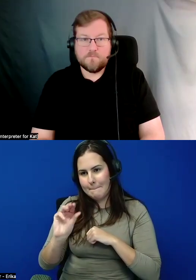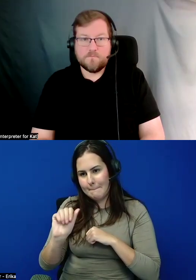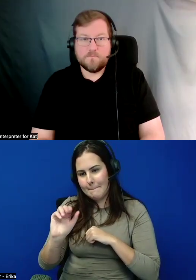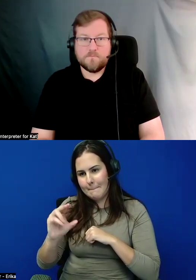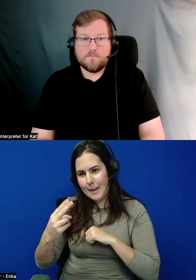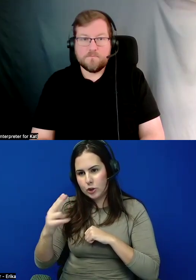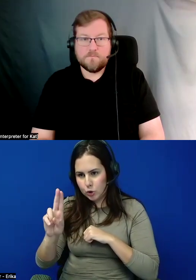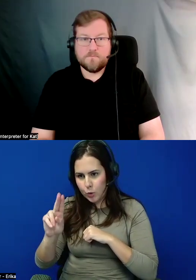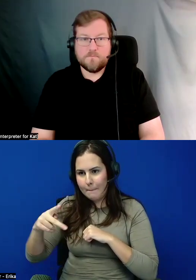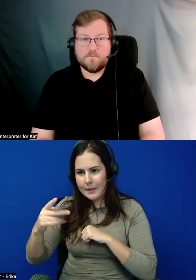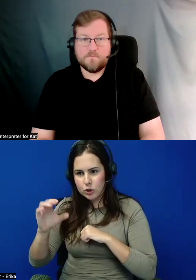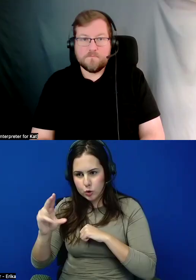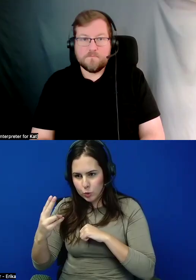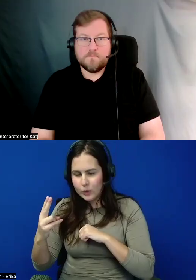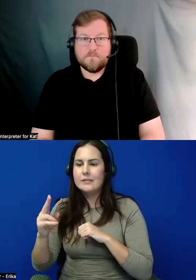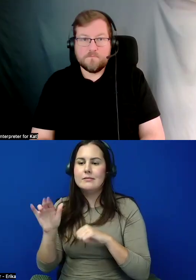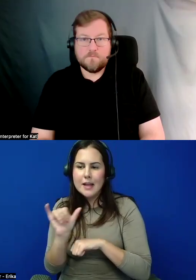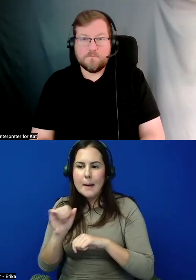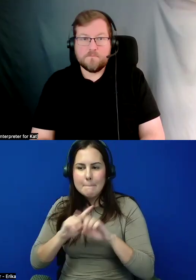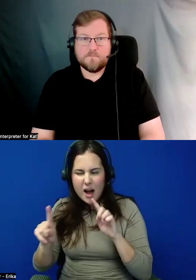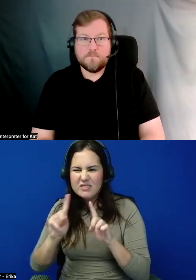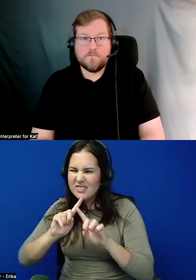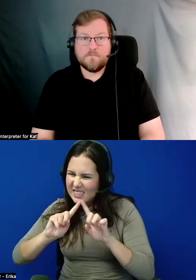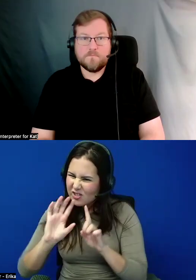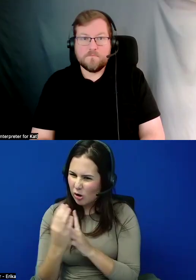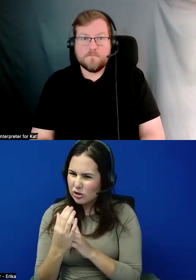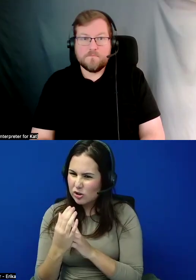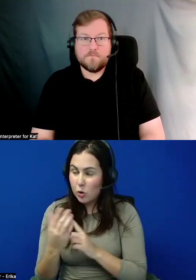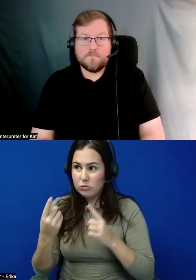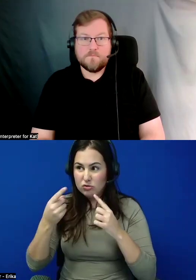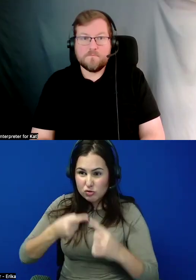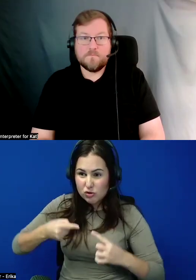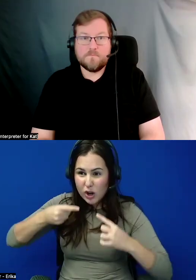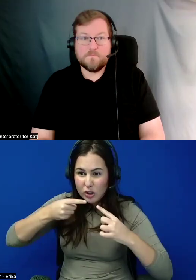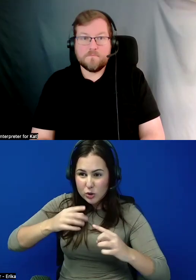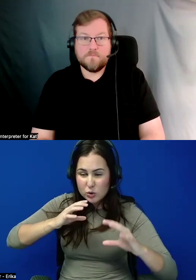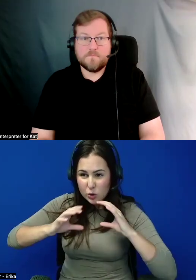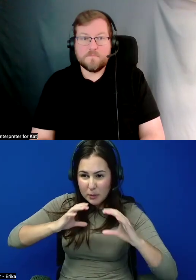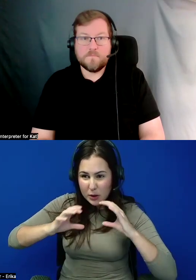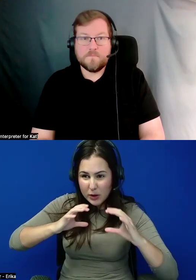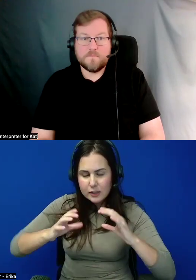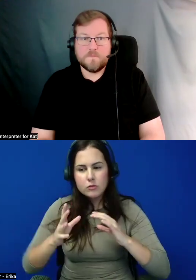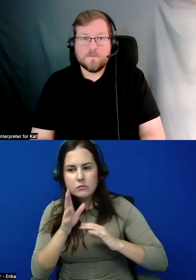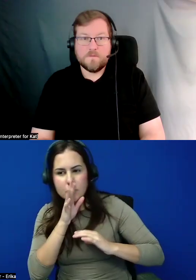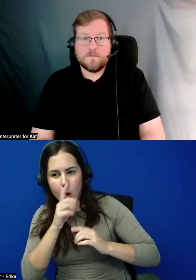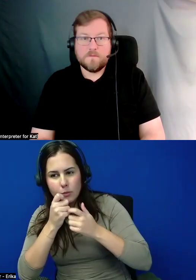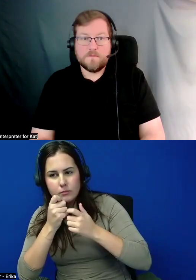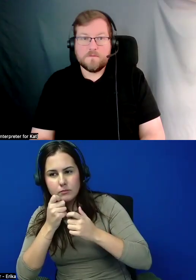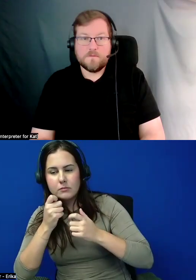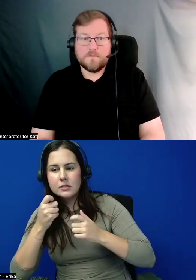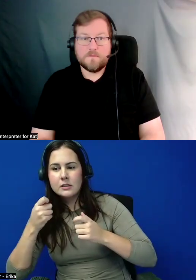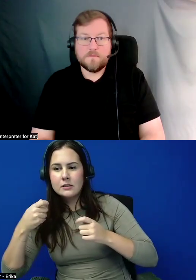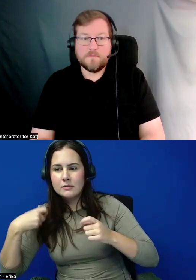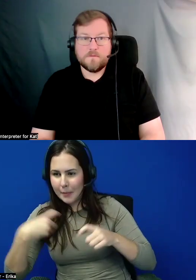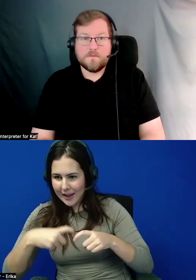team actually had difficulty communicating with the locals, even though they all spoke Spanish. The dialects were so different that they